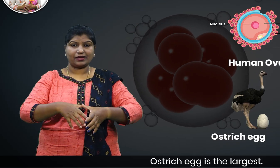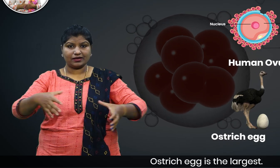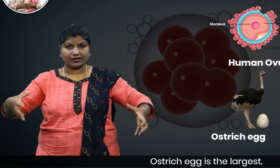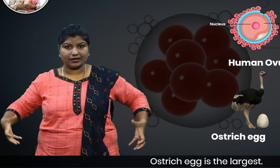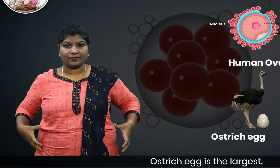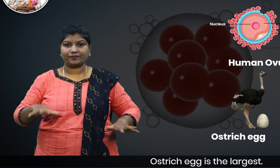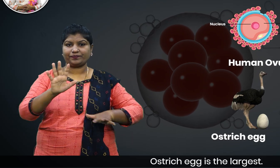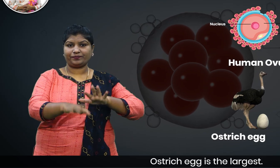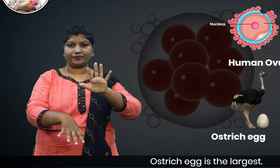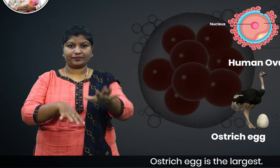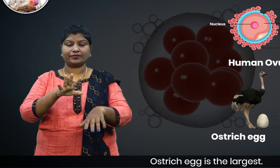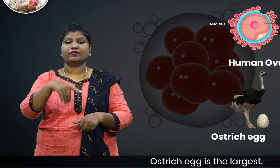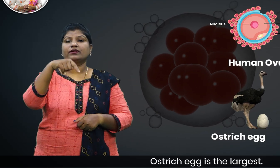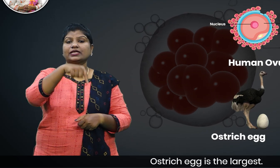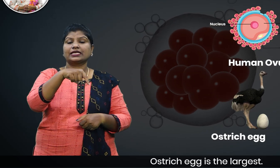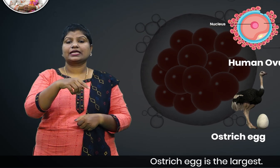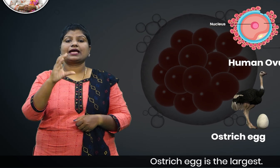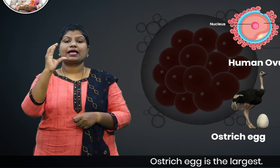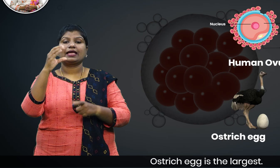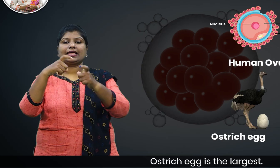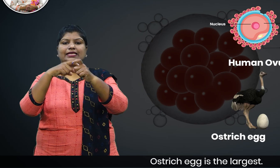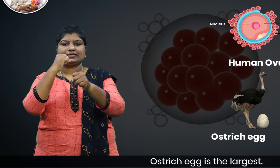is the largest.